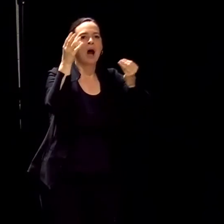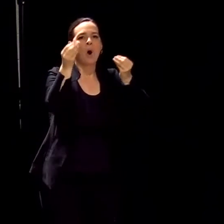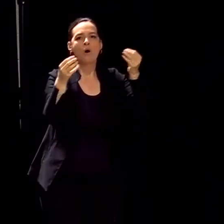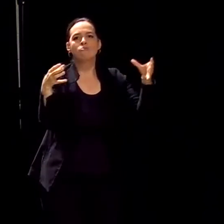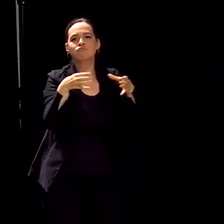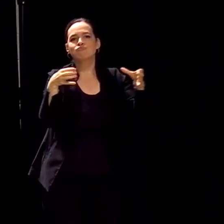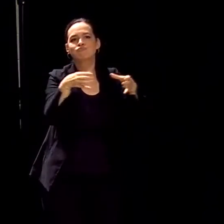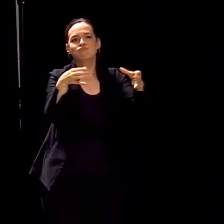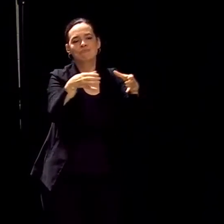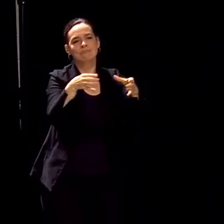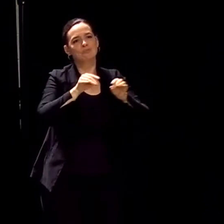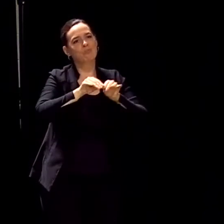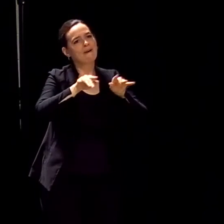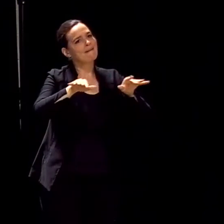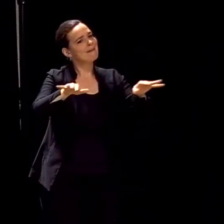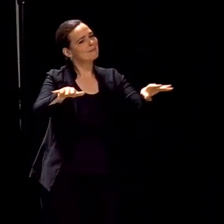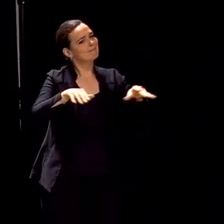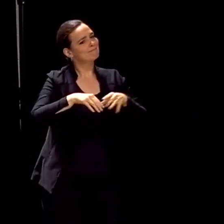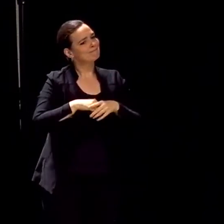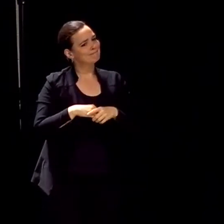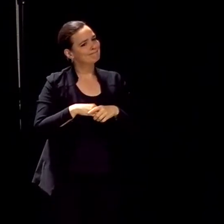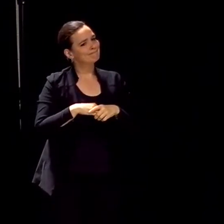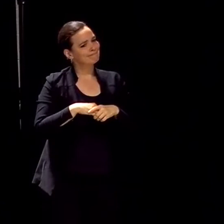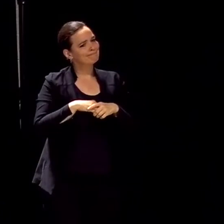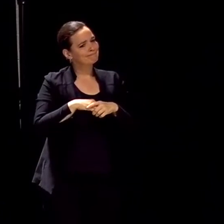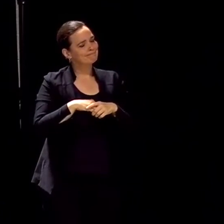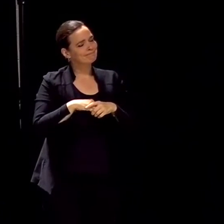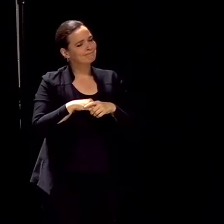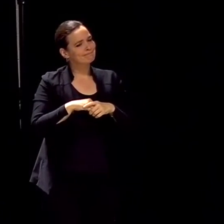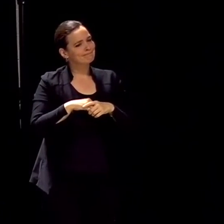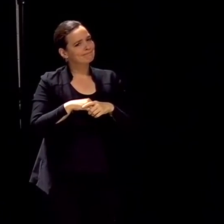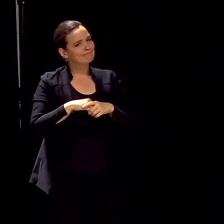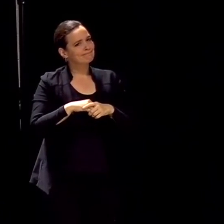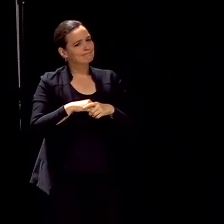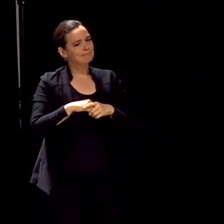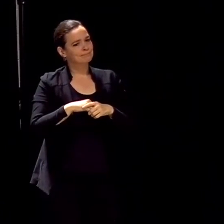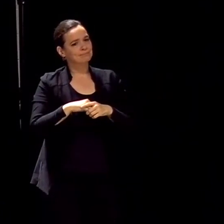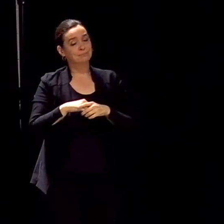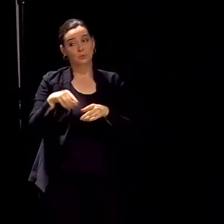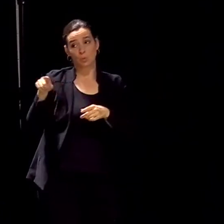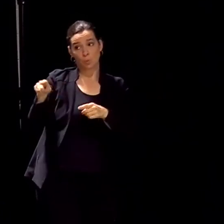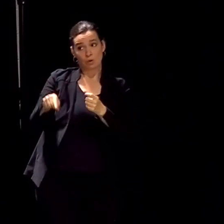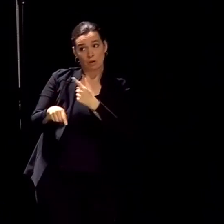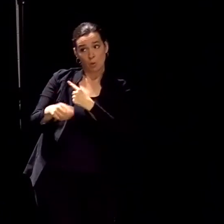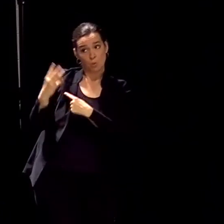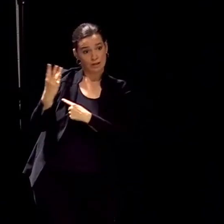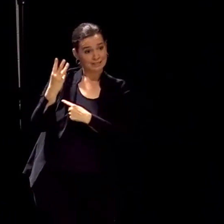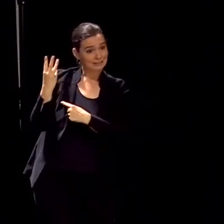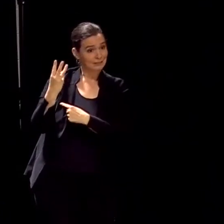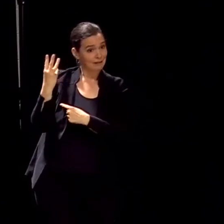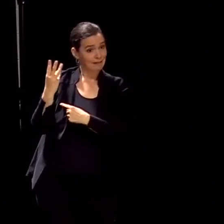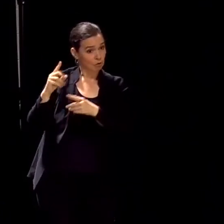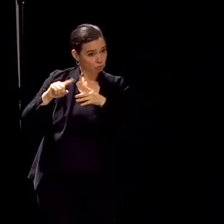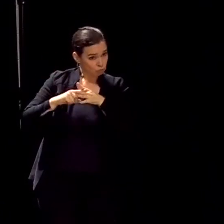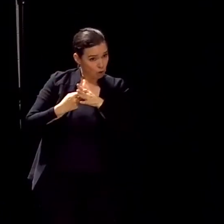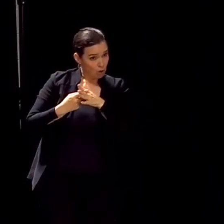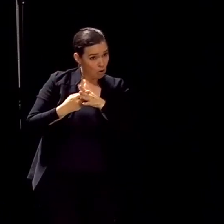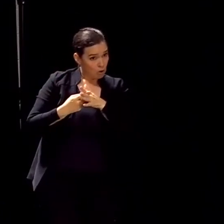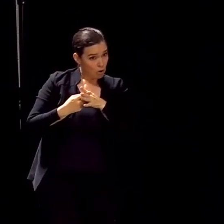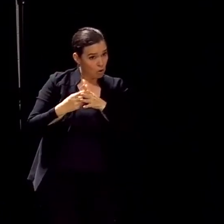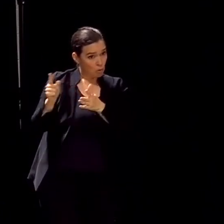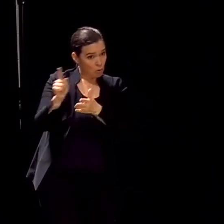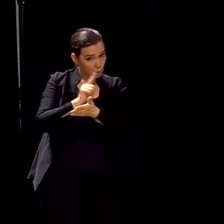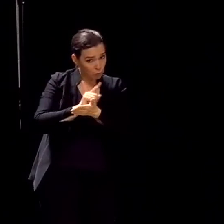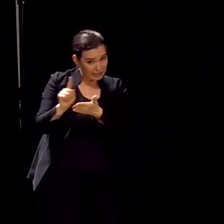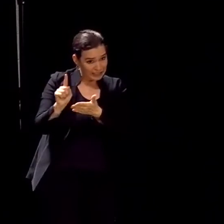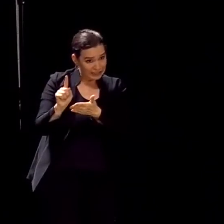take effect Wednesday, you said. Is that start the 1 week timeline in which you have to test the schools? It does. So Wednesday for the